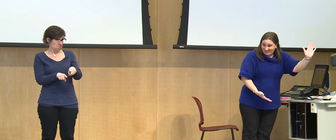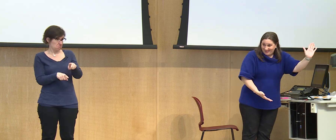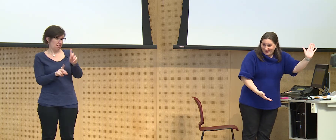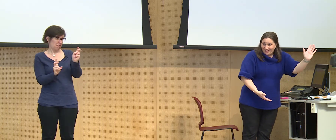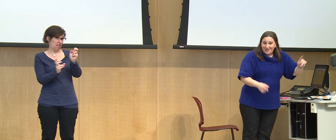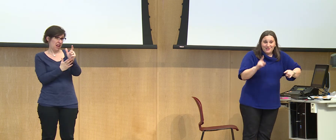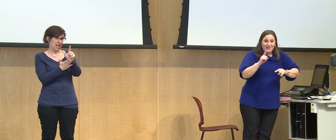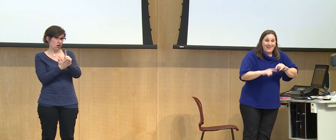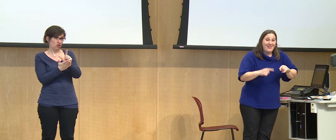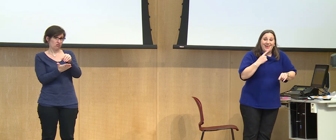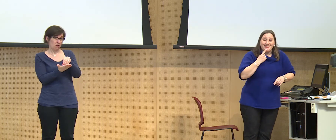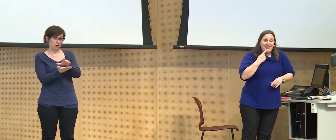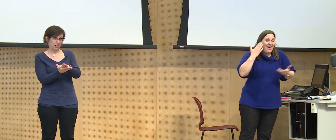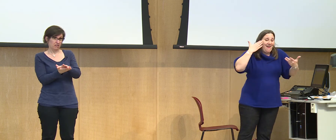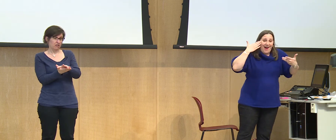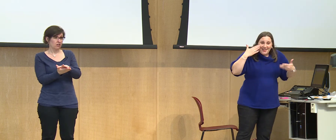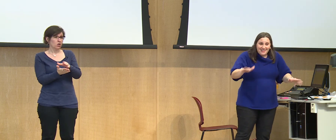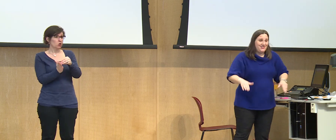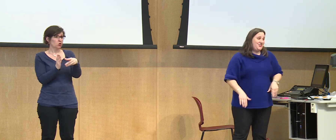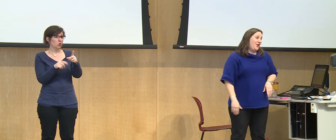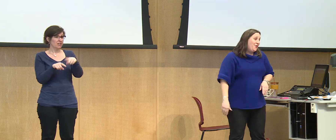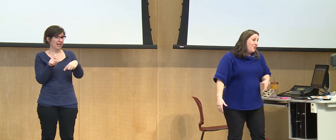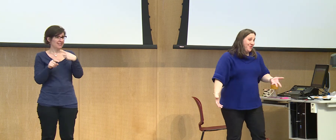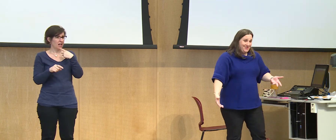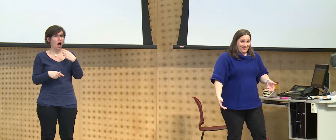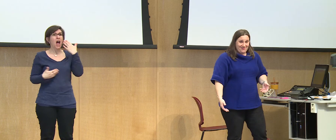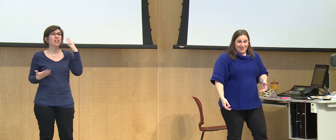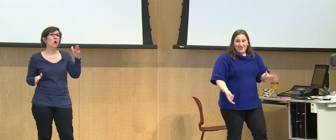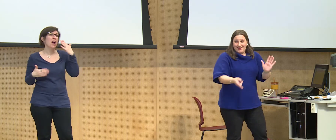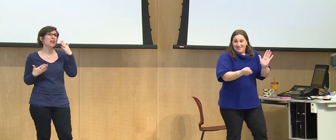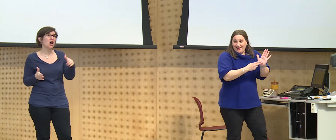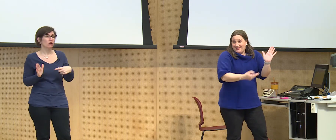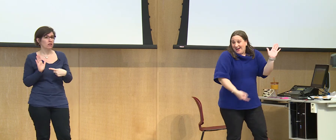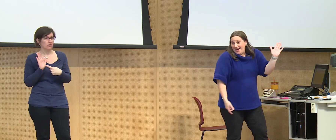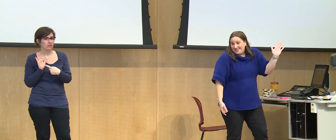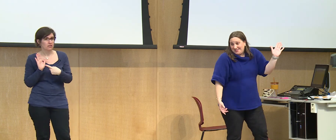So they can't say, I didn't know. They signed.